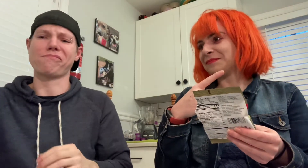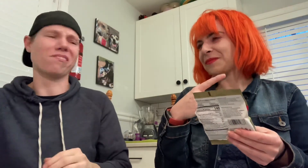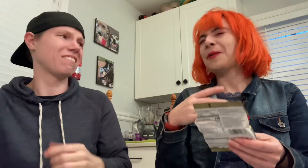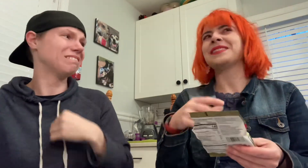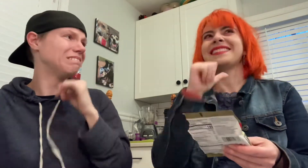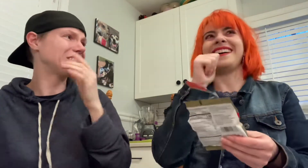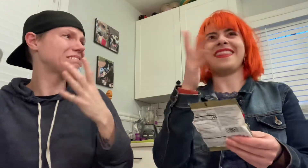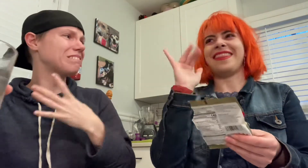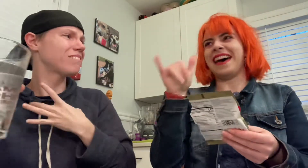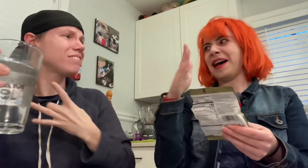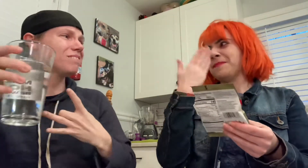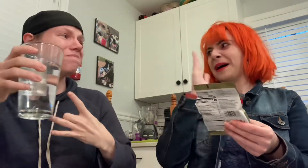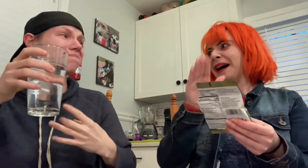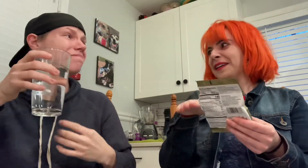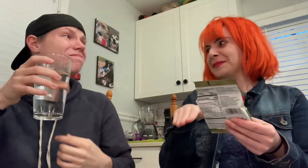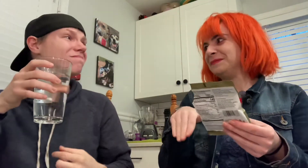Oh, it's not that bad.